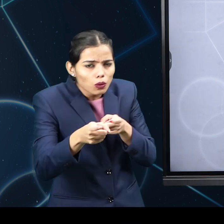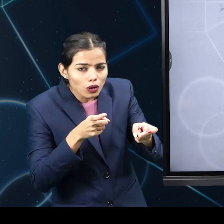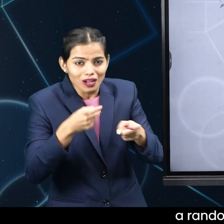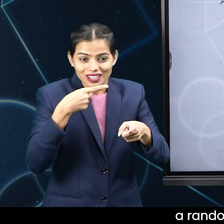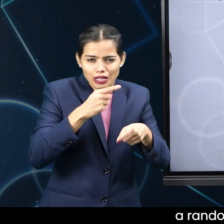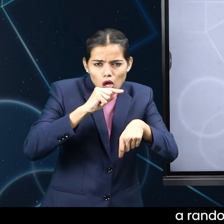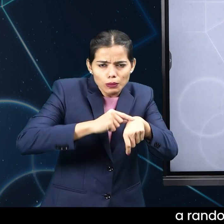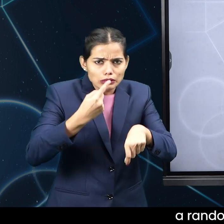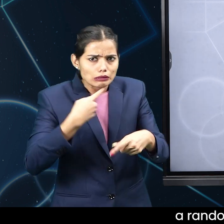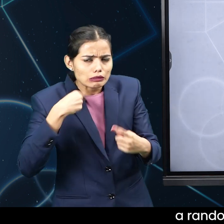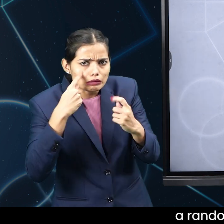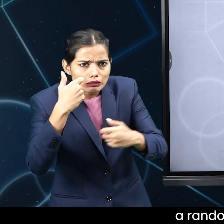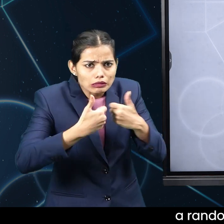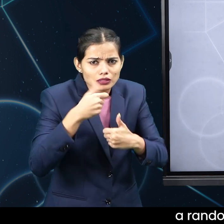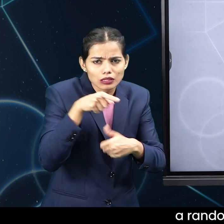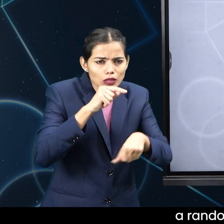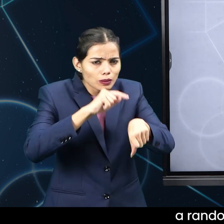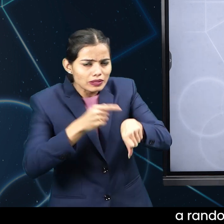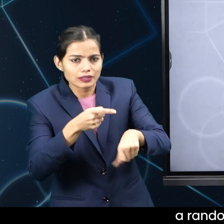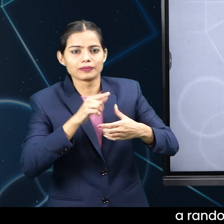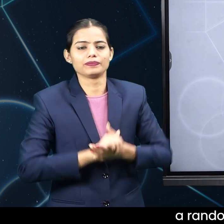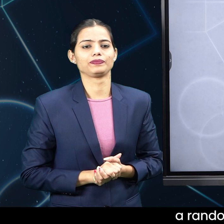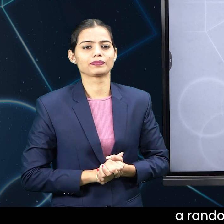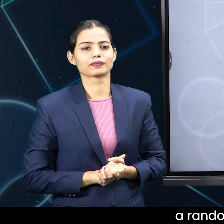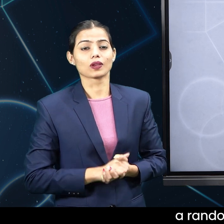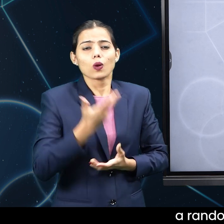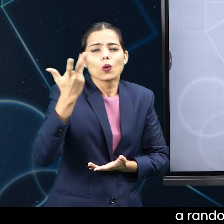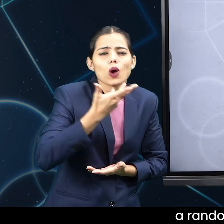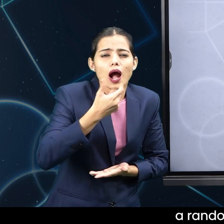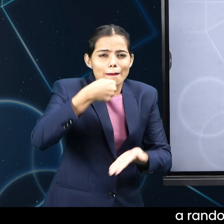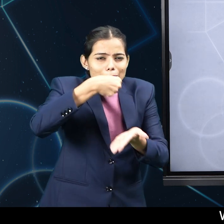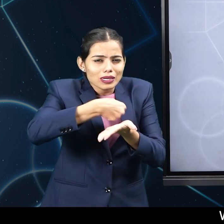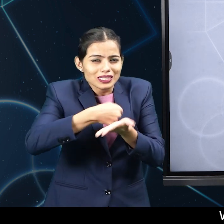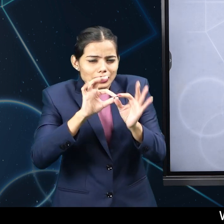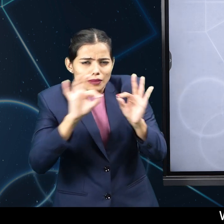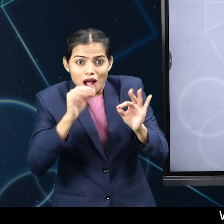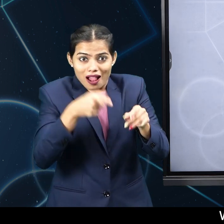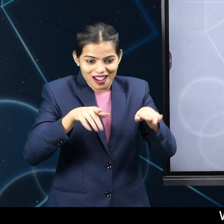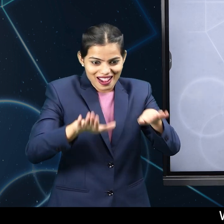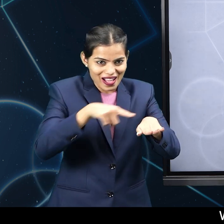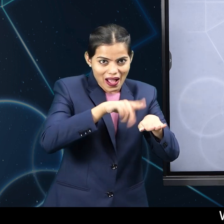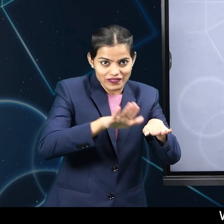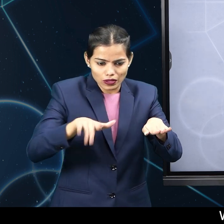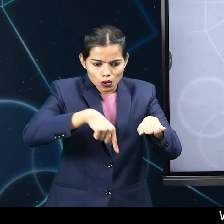Conducting random experiments is called a trial. What is sample space?